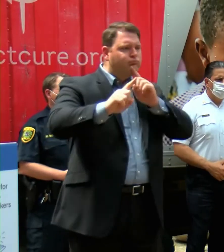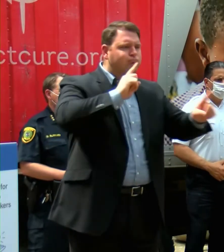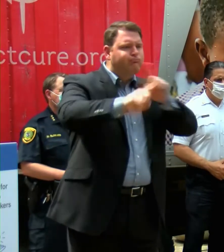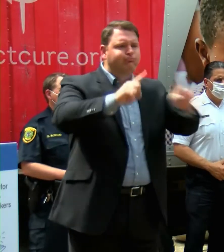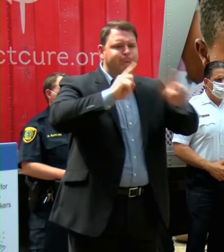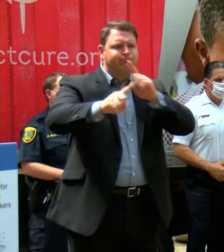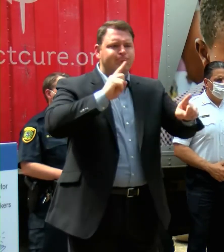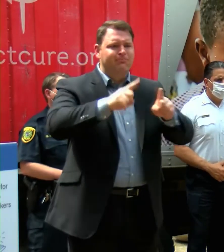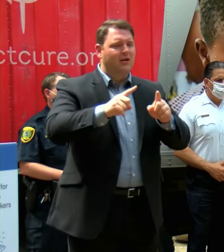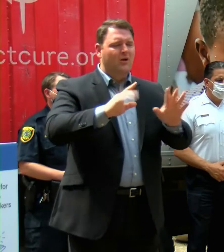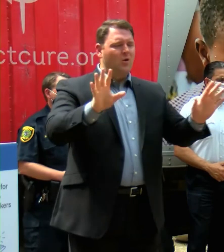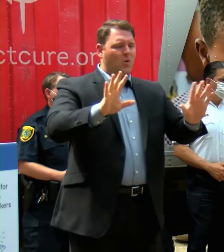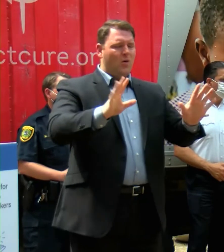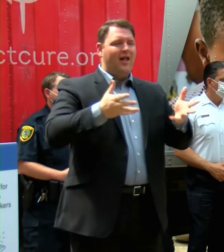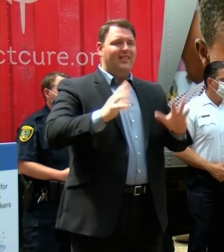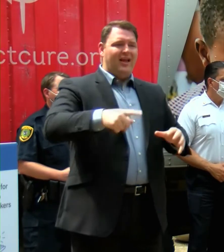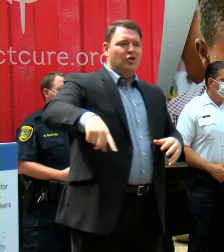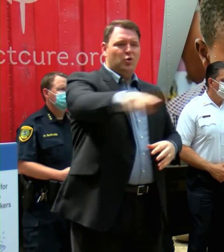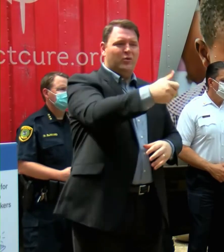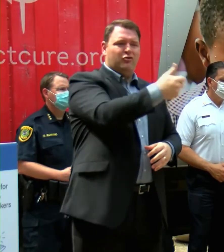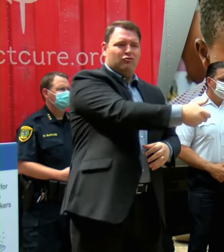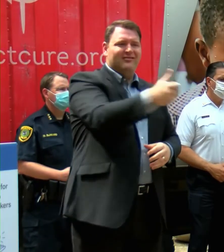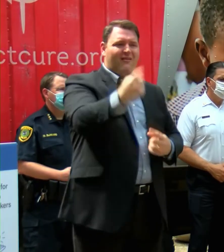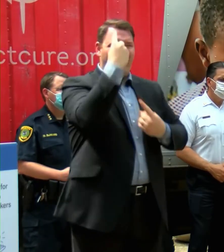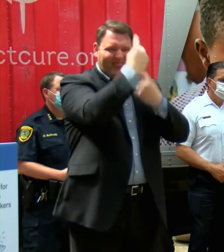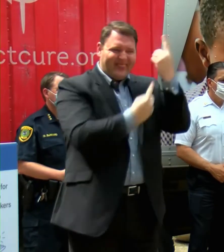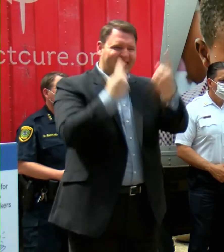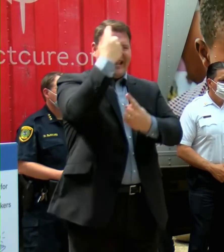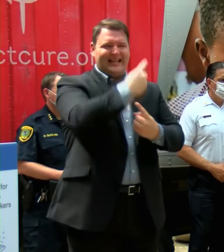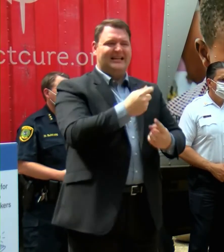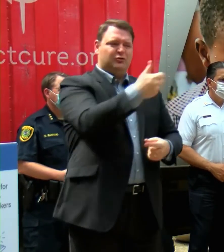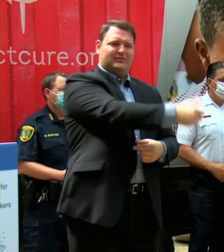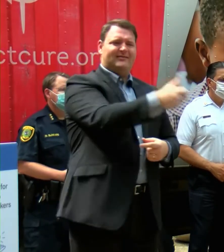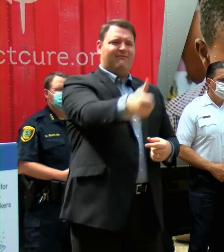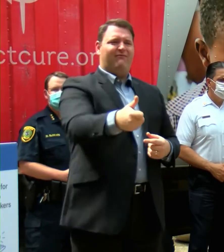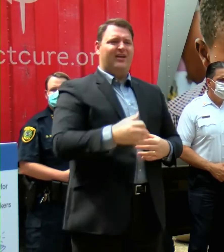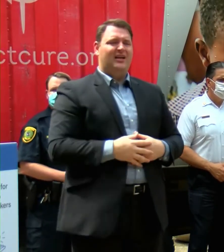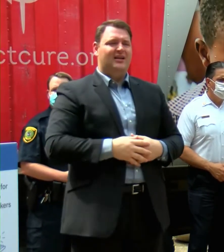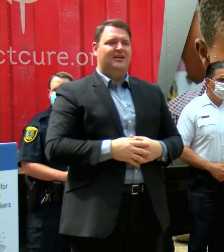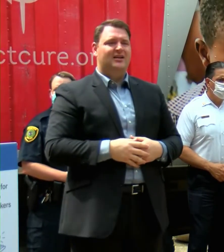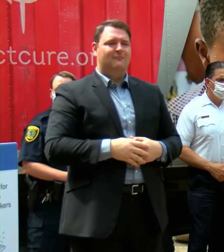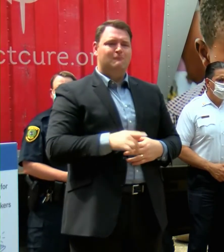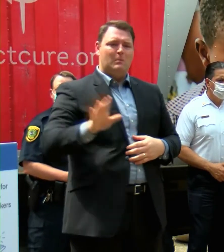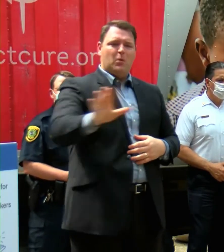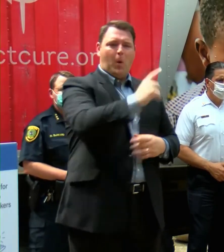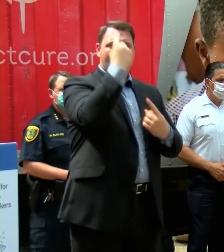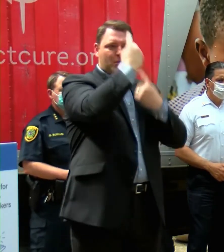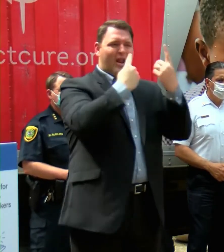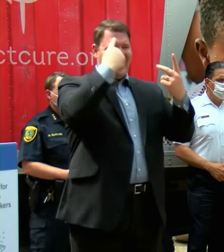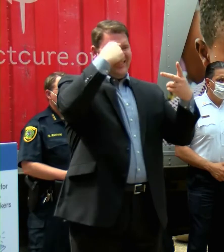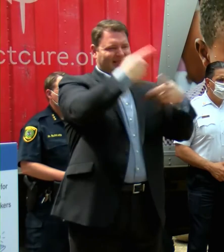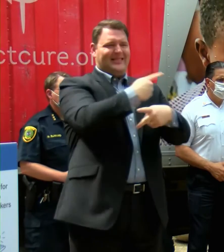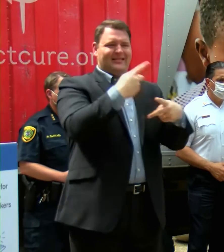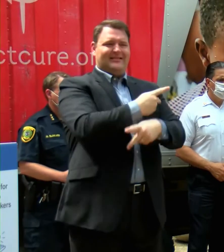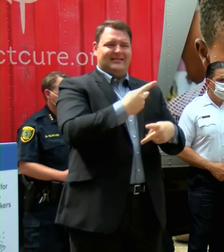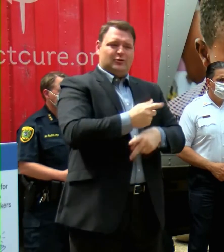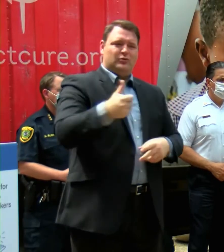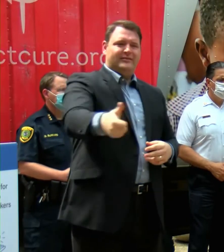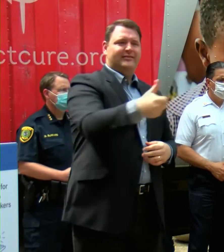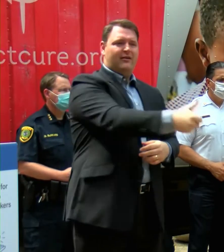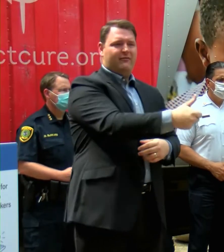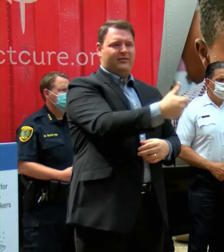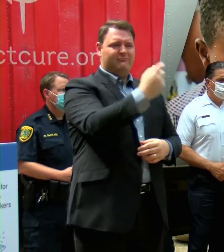So if you don't want to think about yourself, think about your family member, your friend, or somebody that you know. So